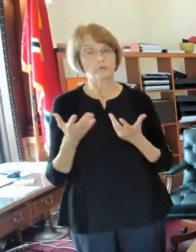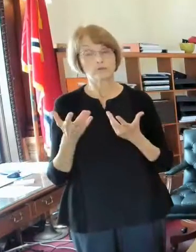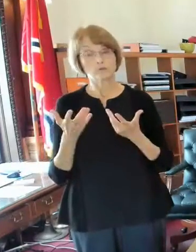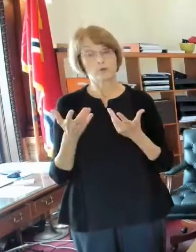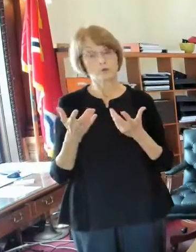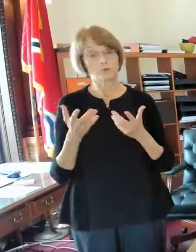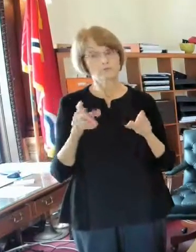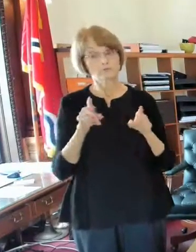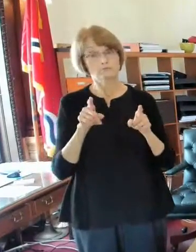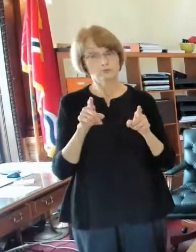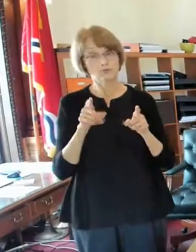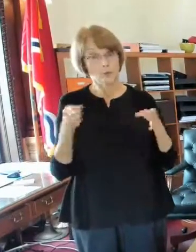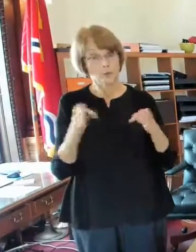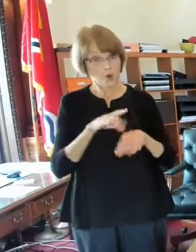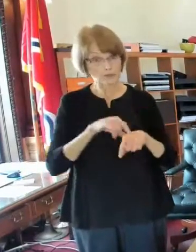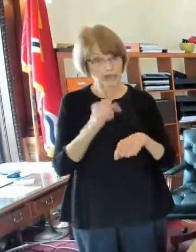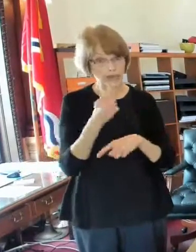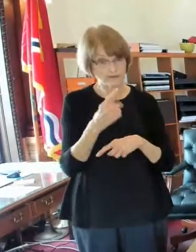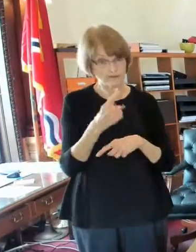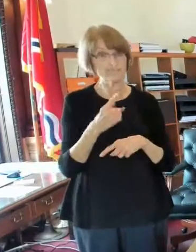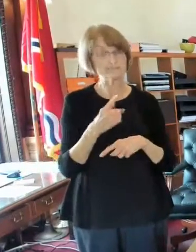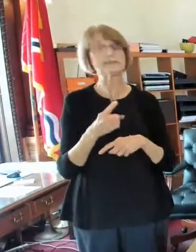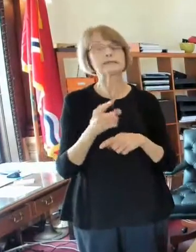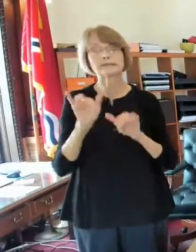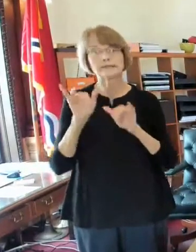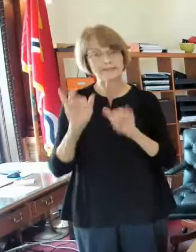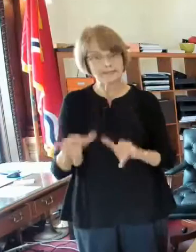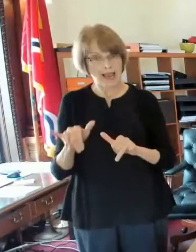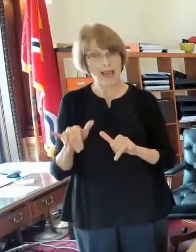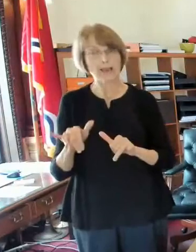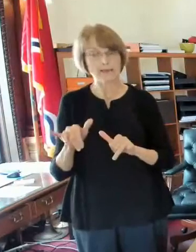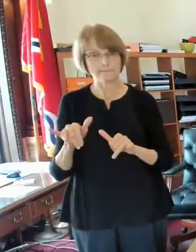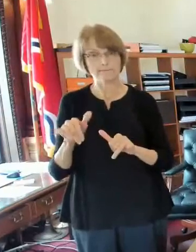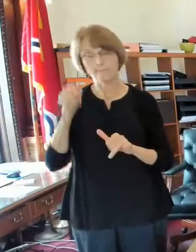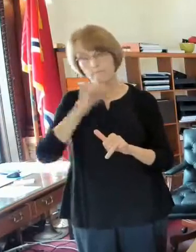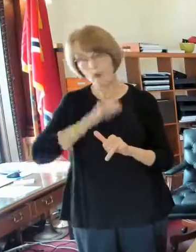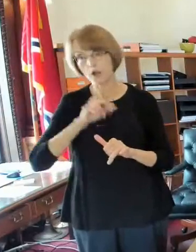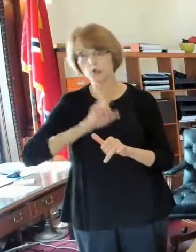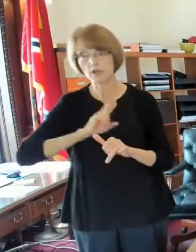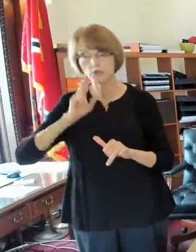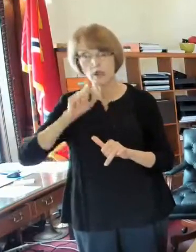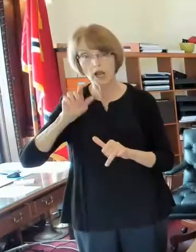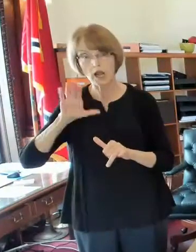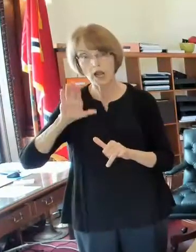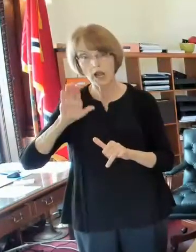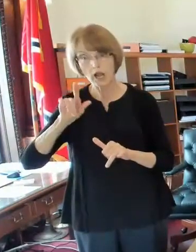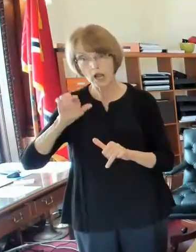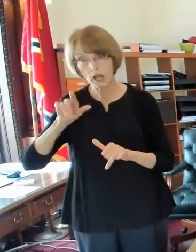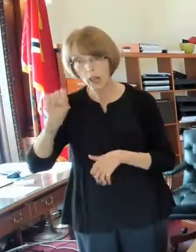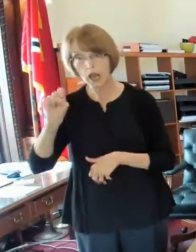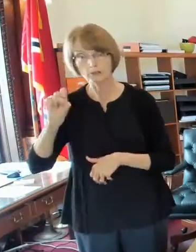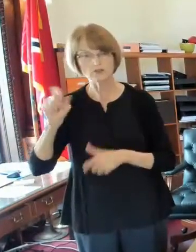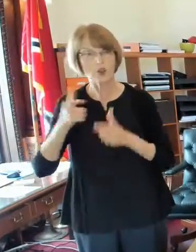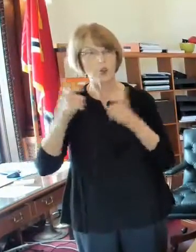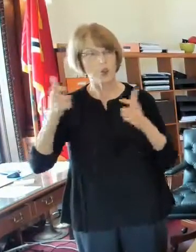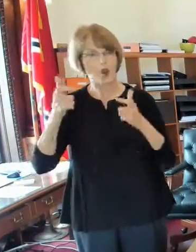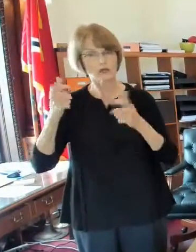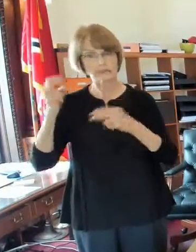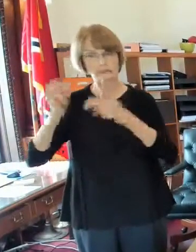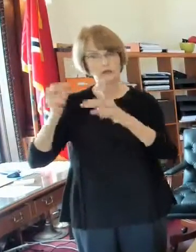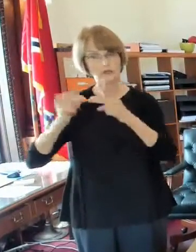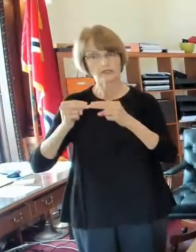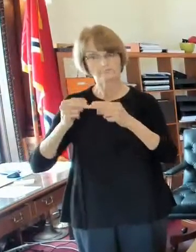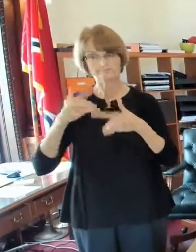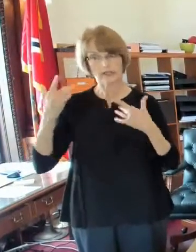p.m., those same bars, restaurants, clubs, as well as the large venues, have to